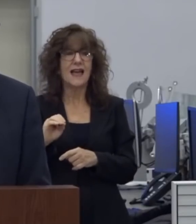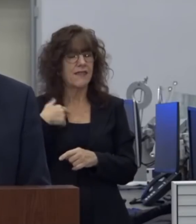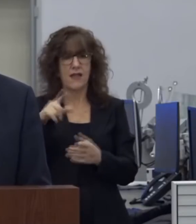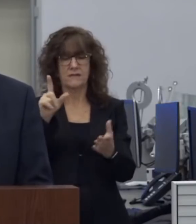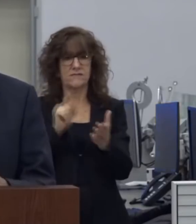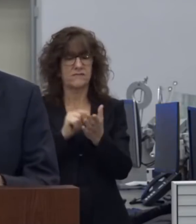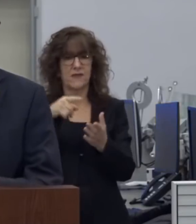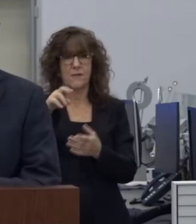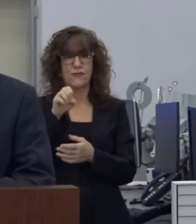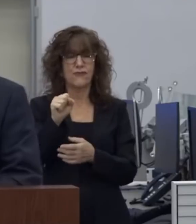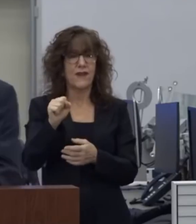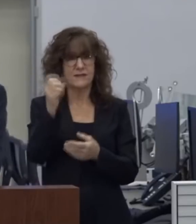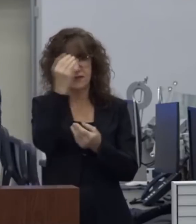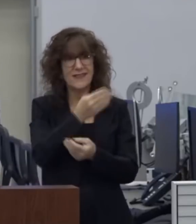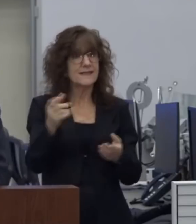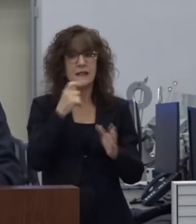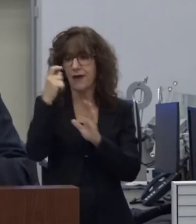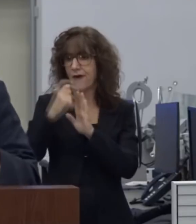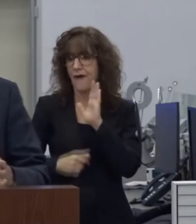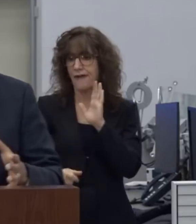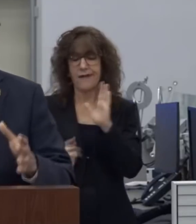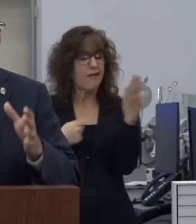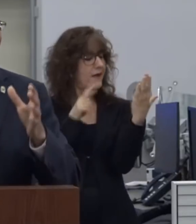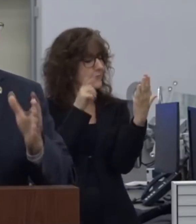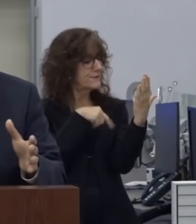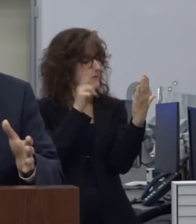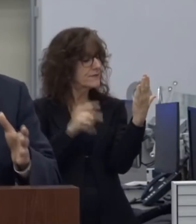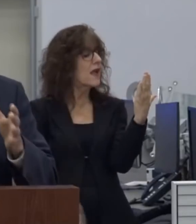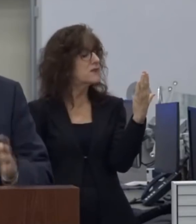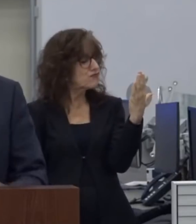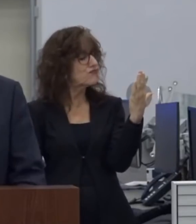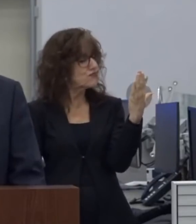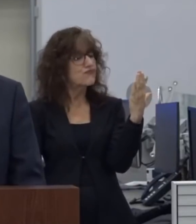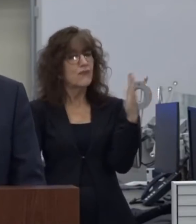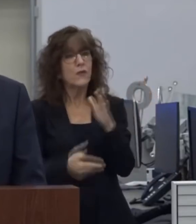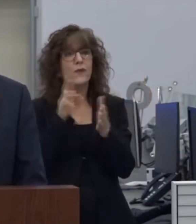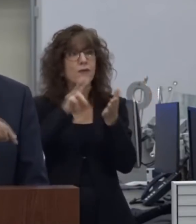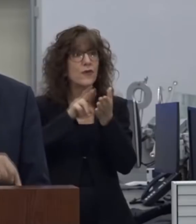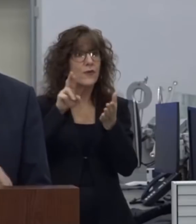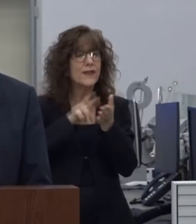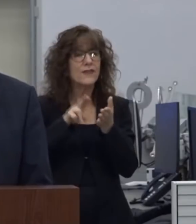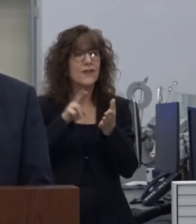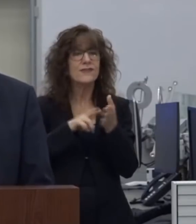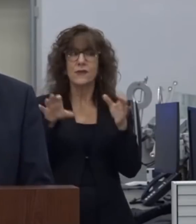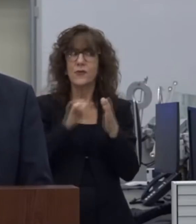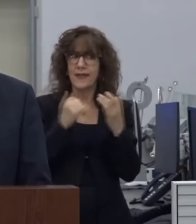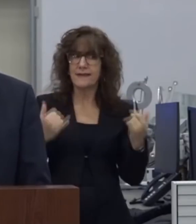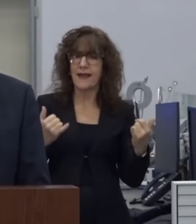release. That didn't come out into an article that I can read and look at the research, et cetera. That's what they're doing